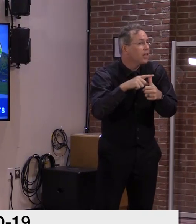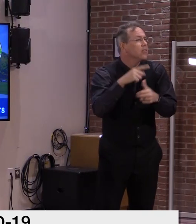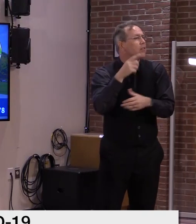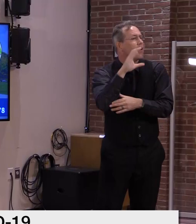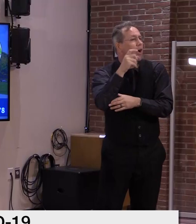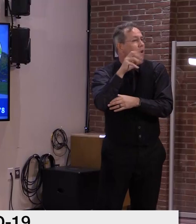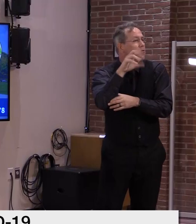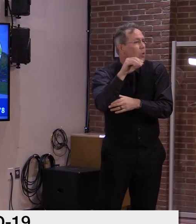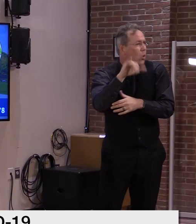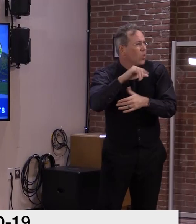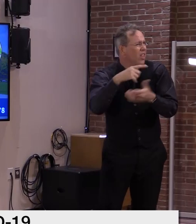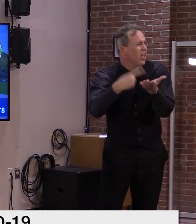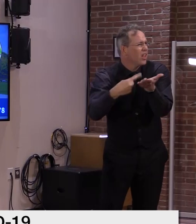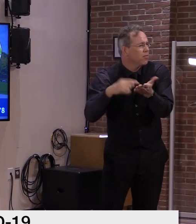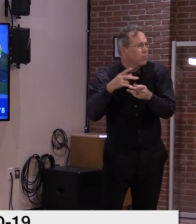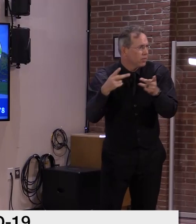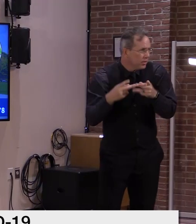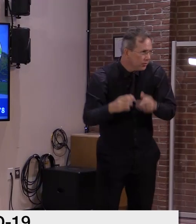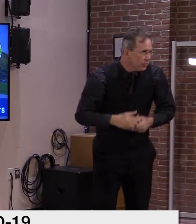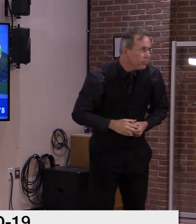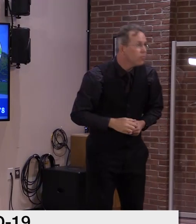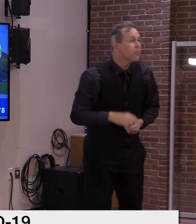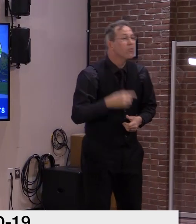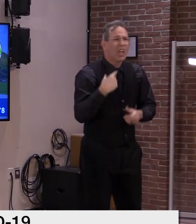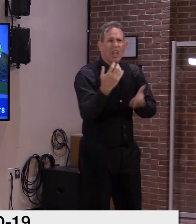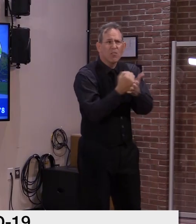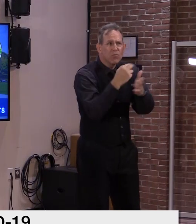healthvermont.gov/myvaccine, or you can call